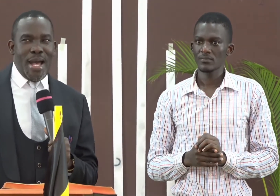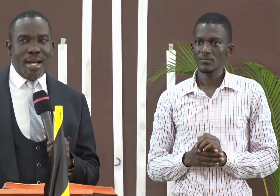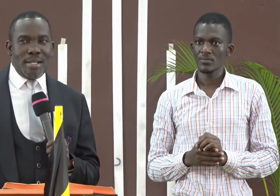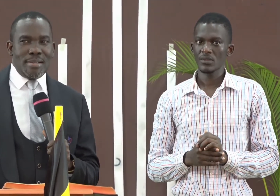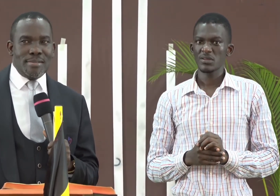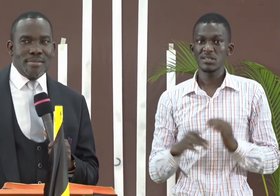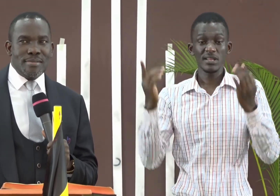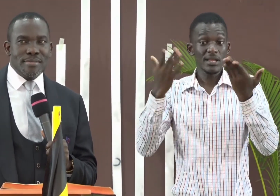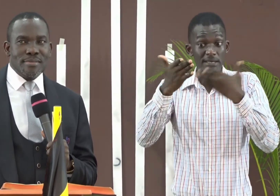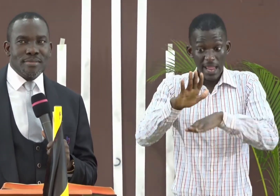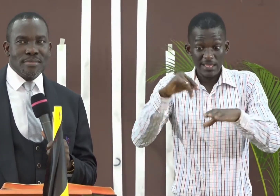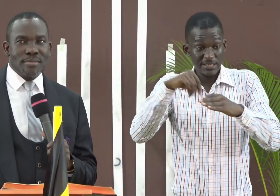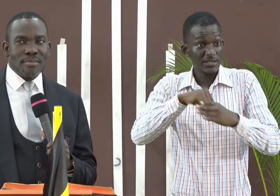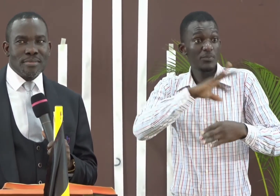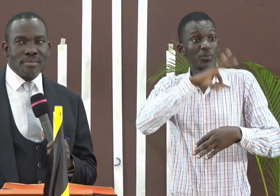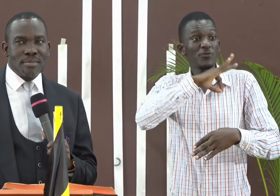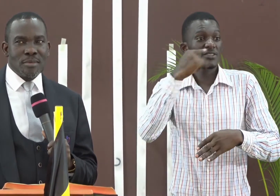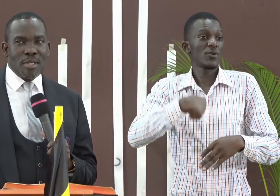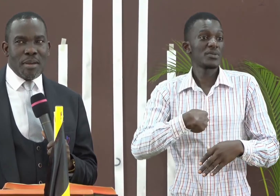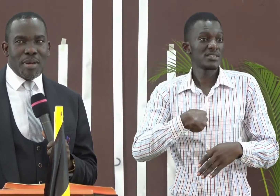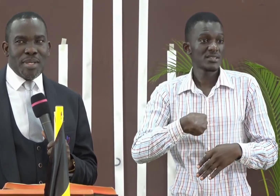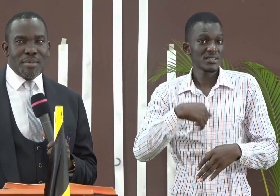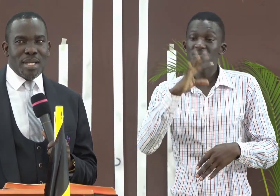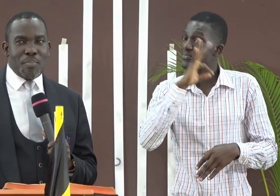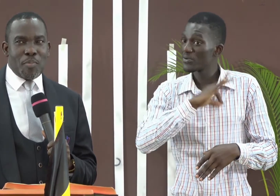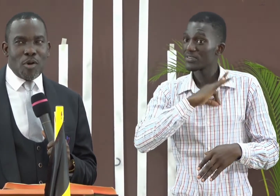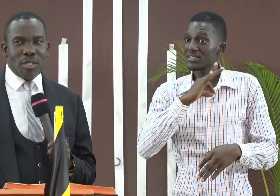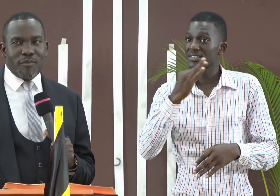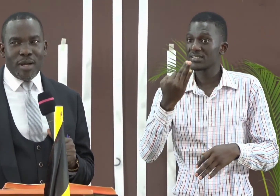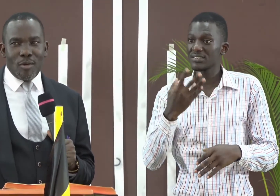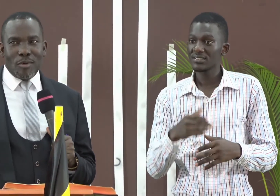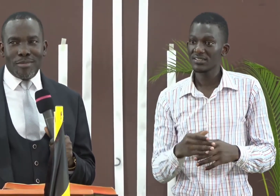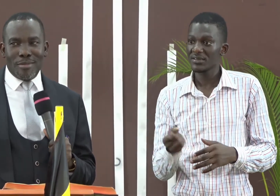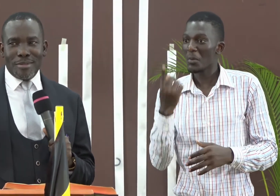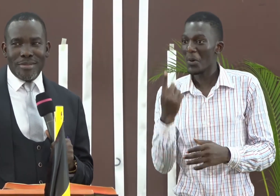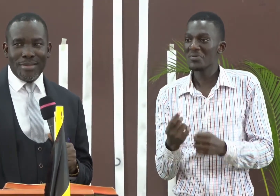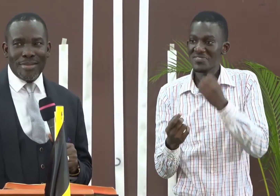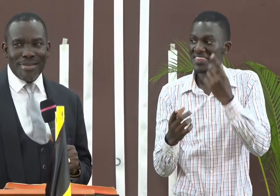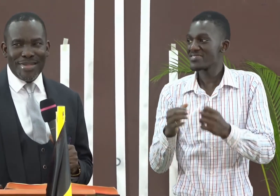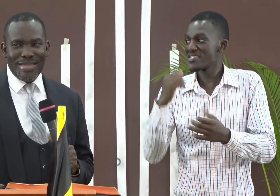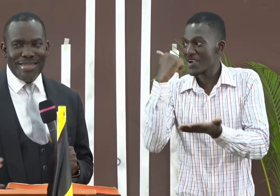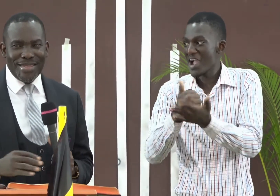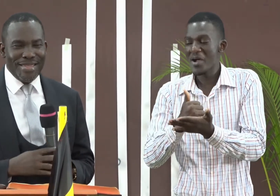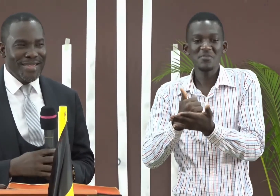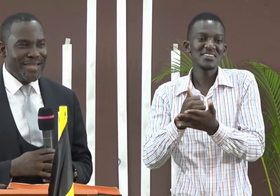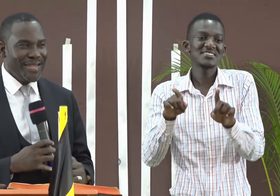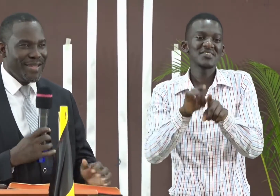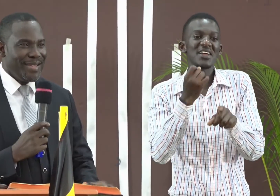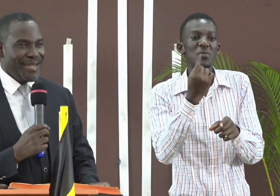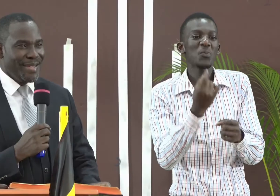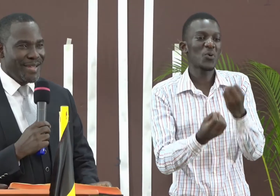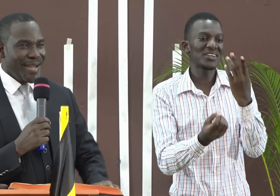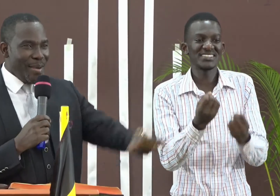magoba. Death to me is profit. I don't hear any